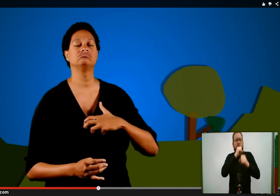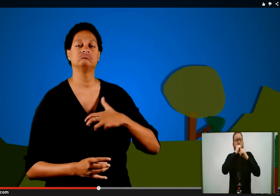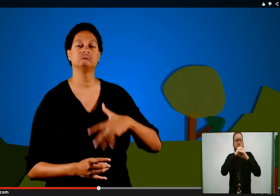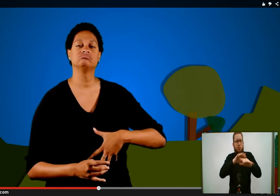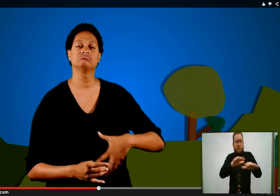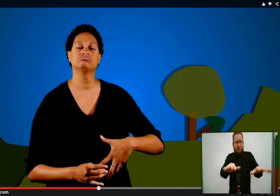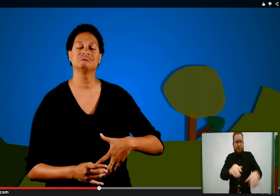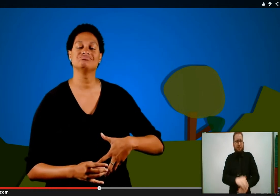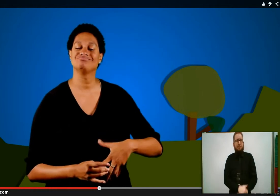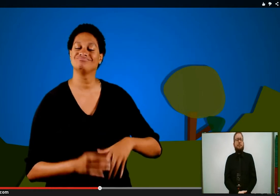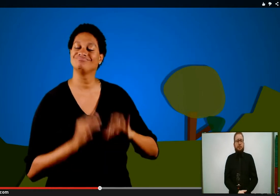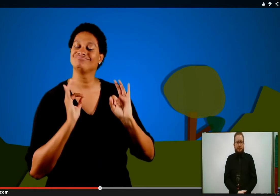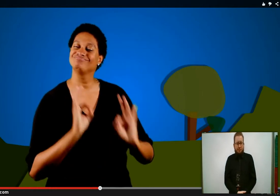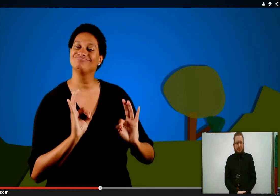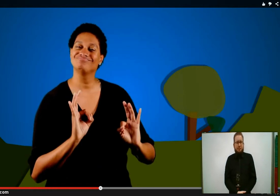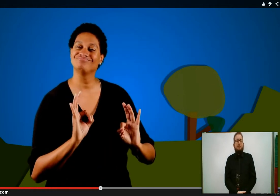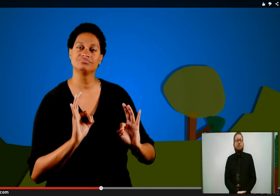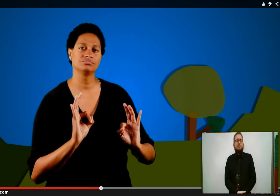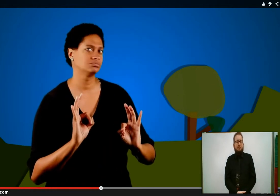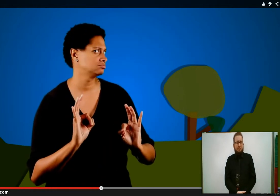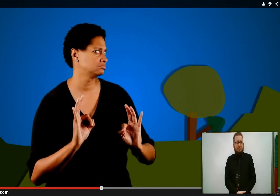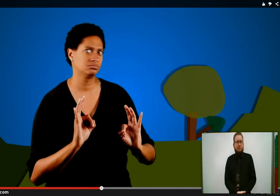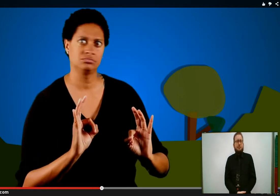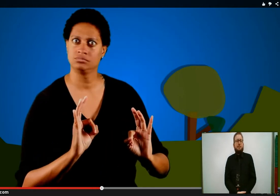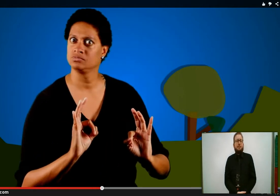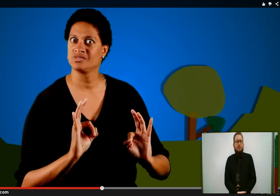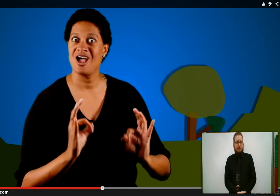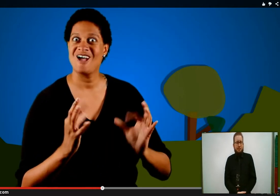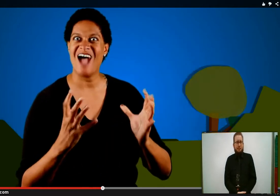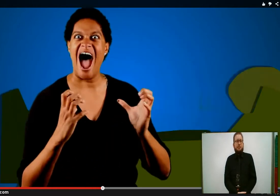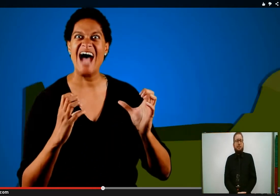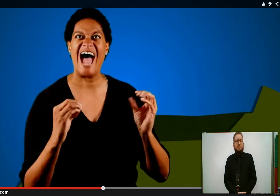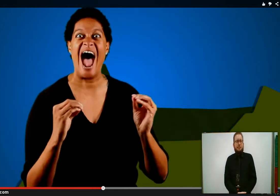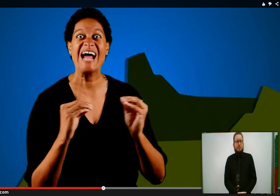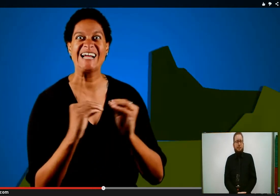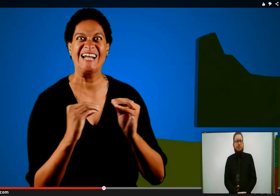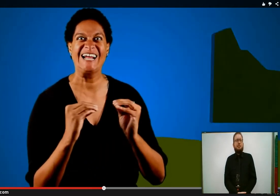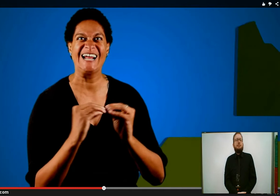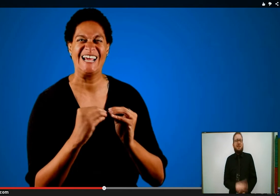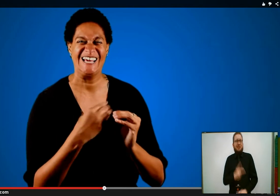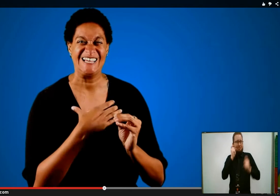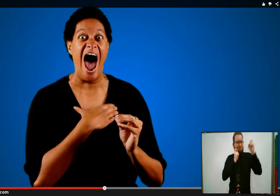it's a smell, but then going the other way is the way he's breathing out.